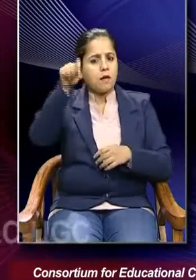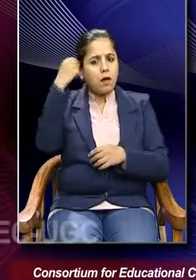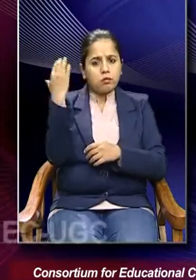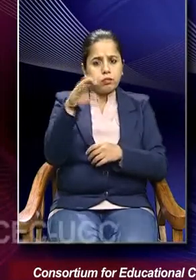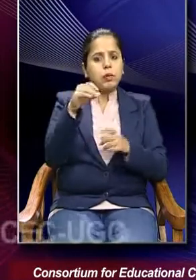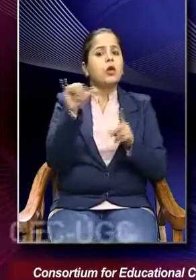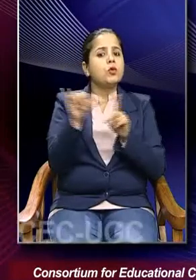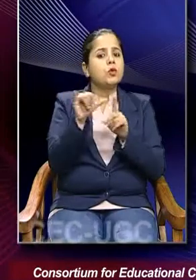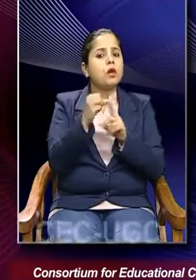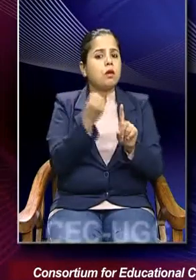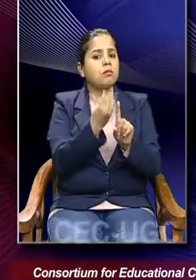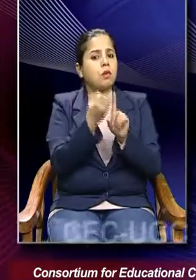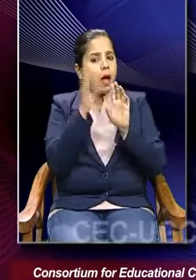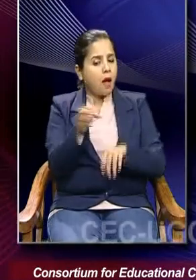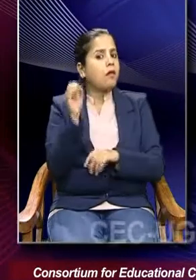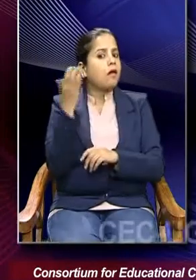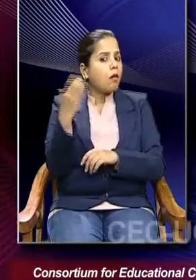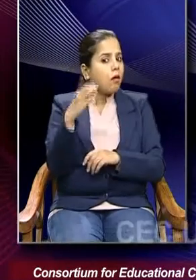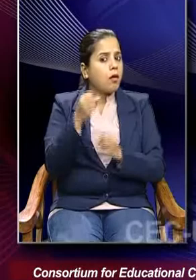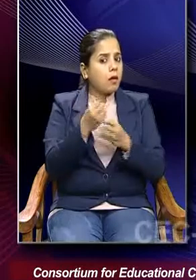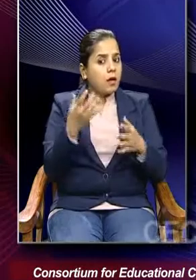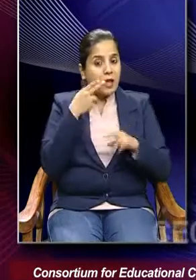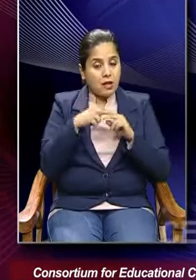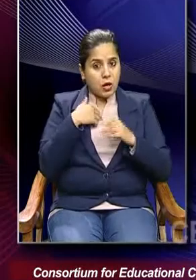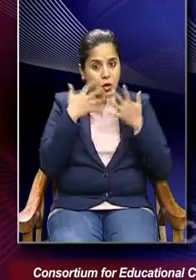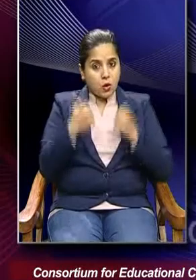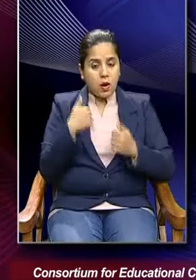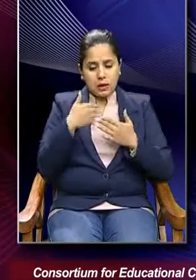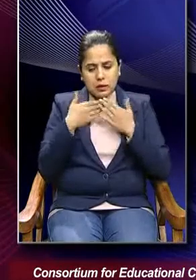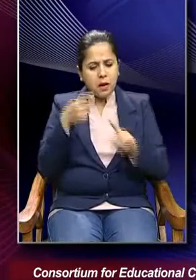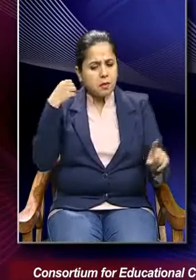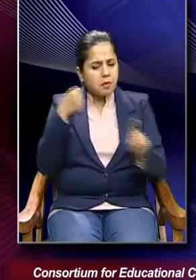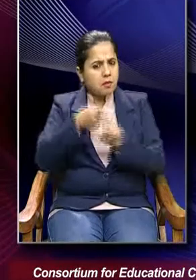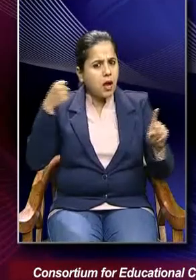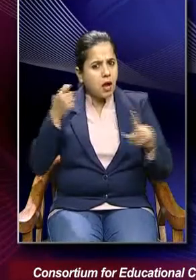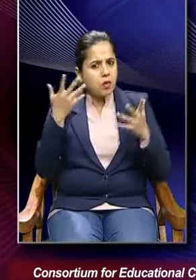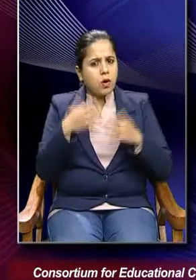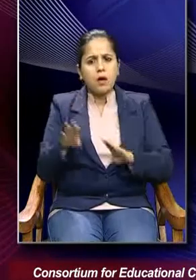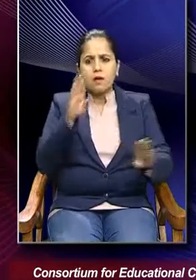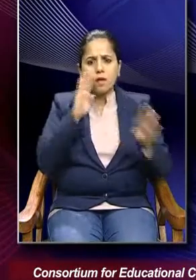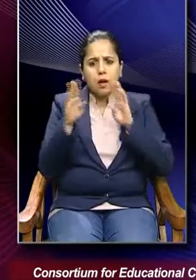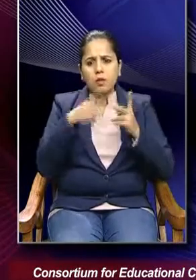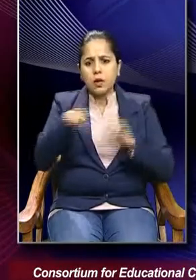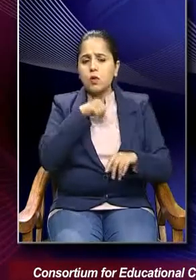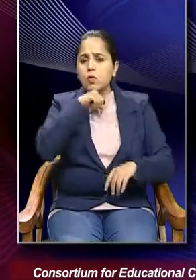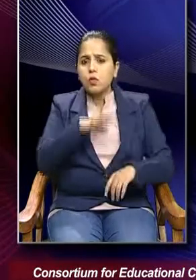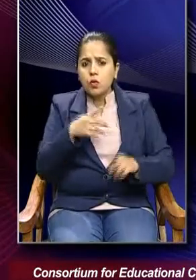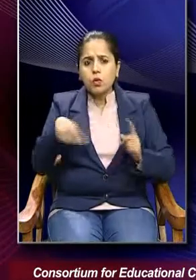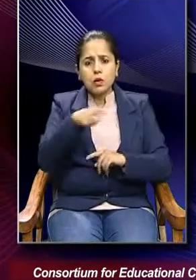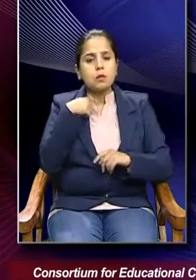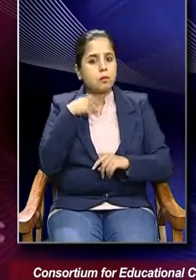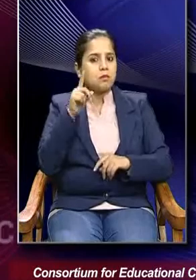and so on. So, if we were to study the impact of social media on youth, then we need to study